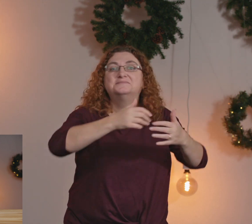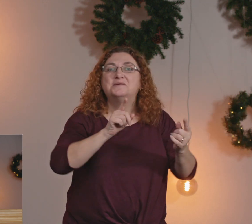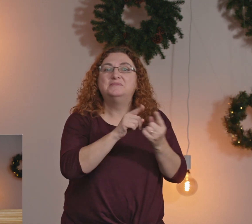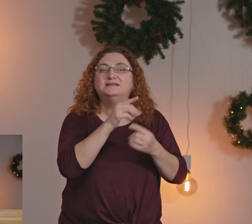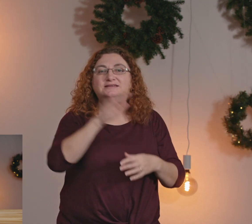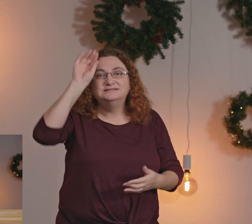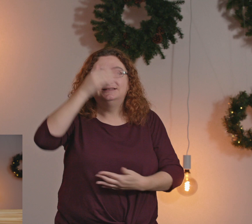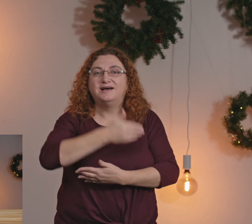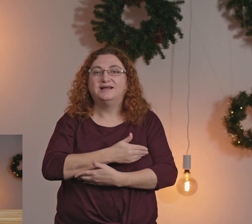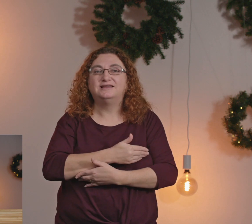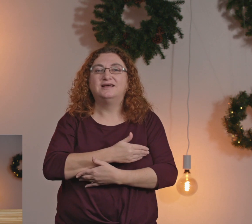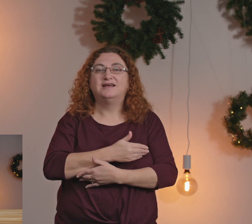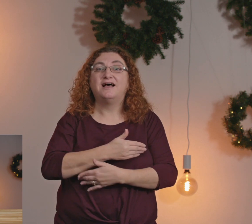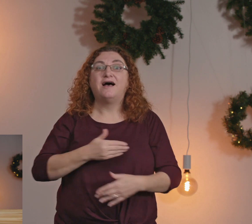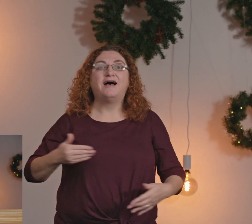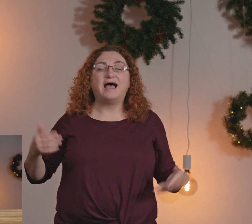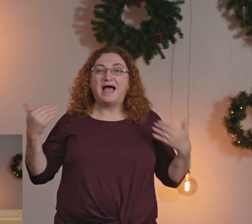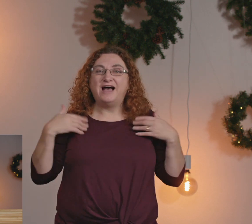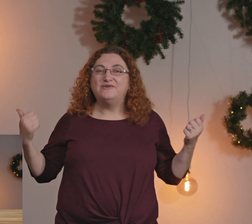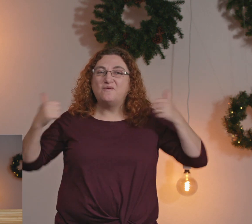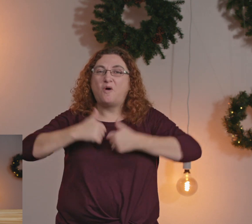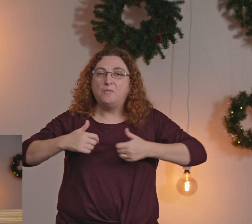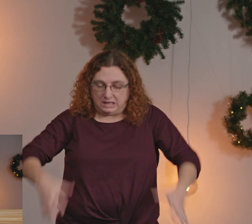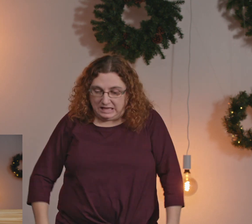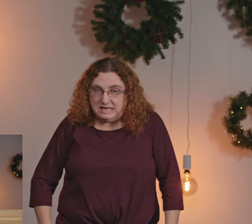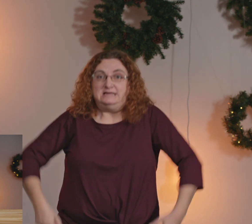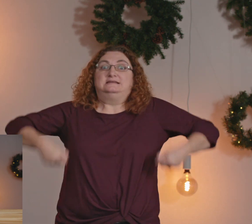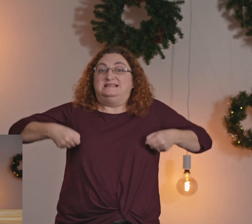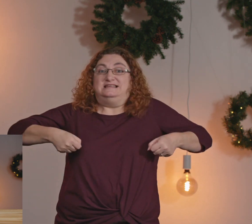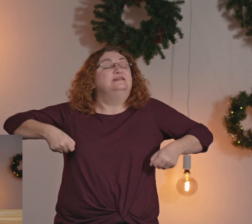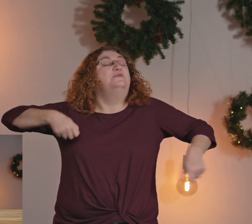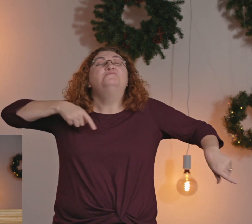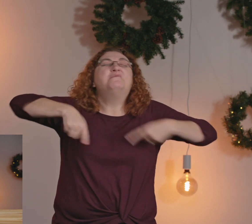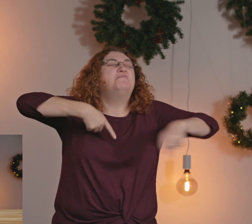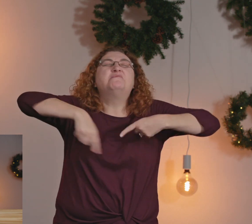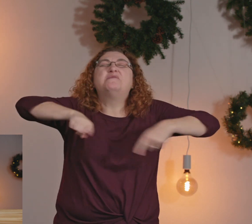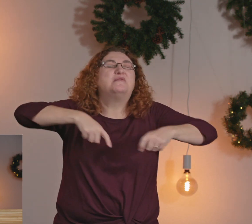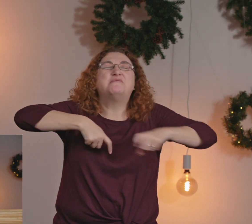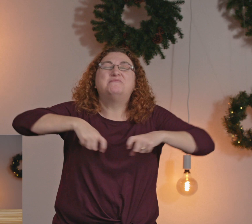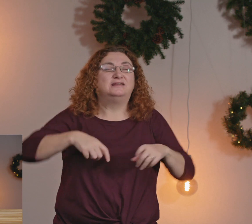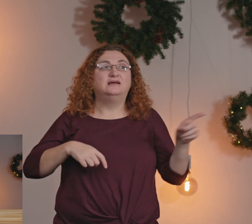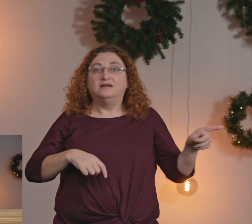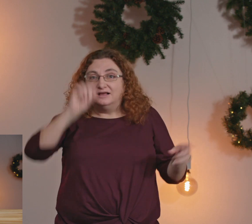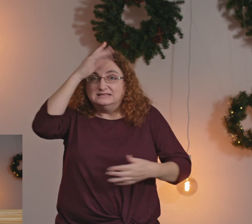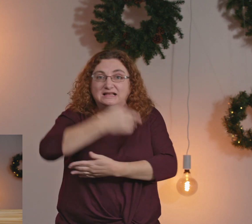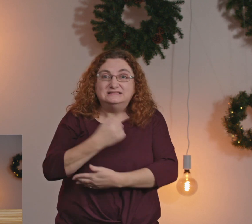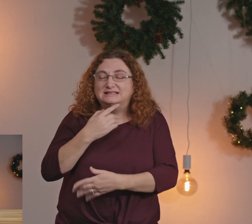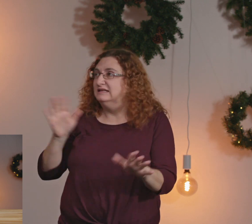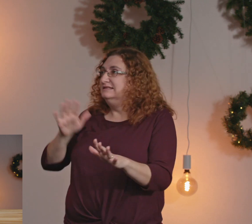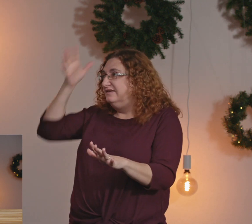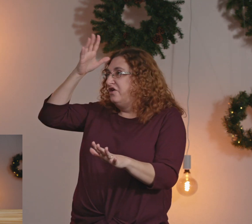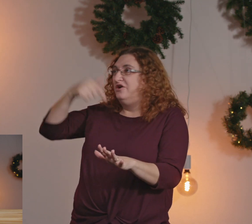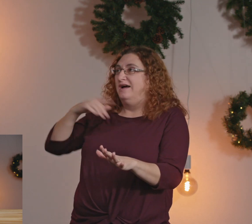Takes off, picks up his robe, and starts running like a little girl to his son. He's so excited to see him. Of course, the son says when he gets there, Father,